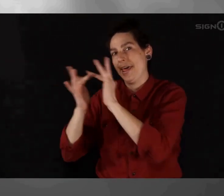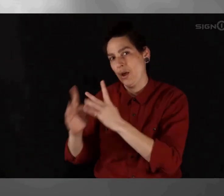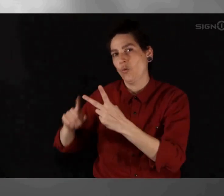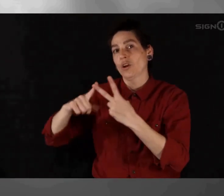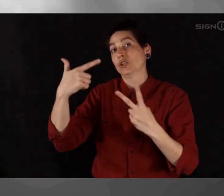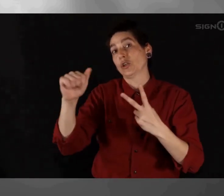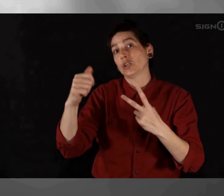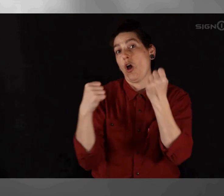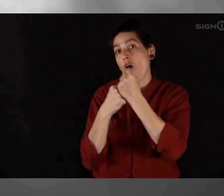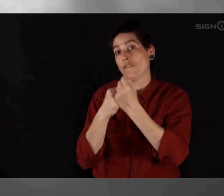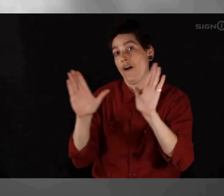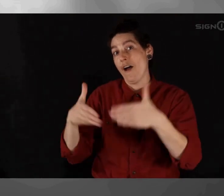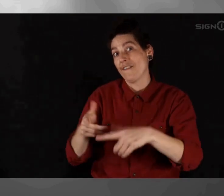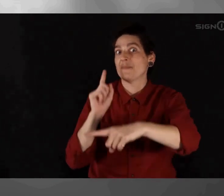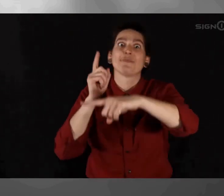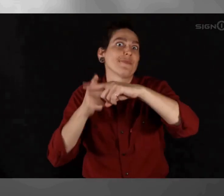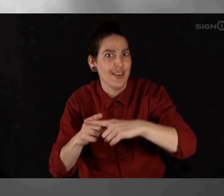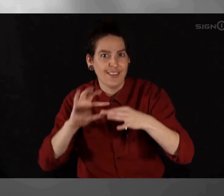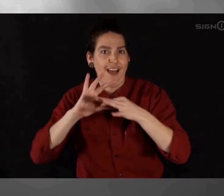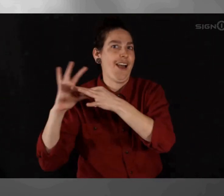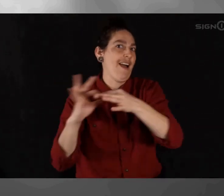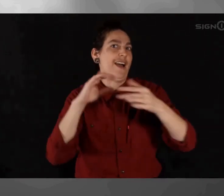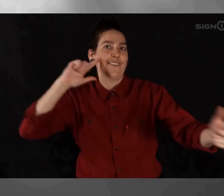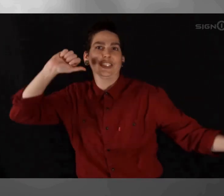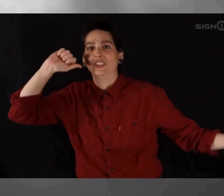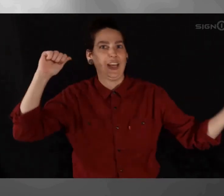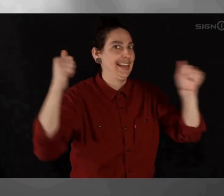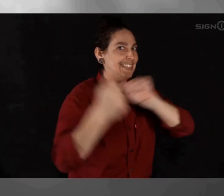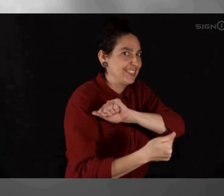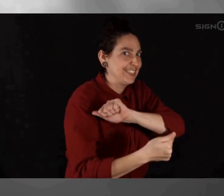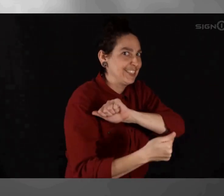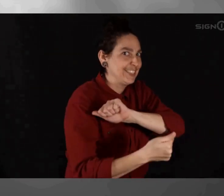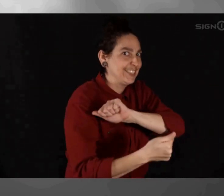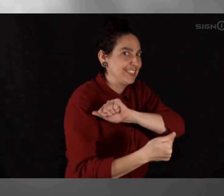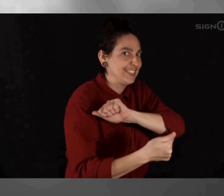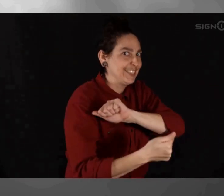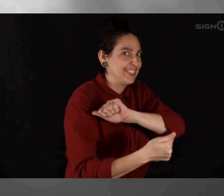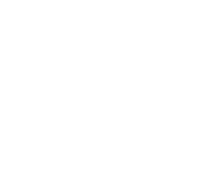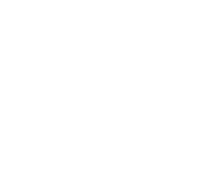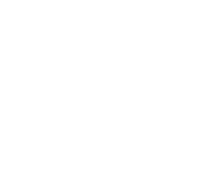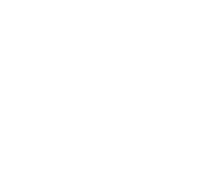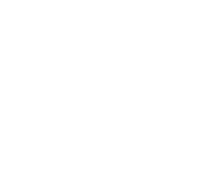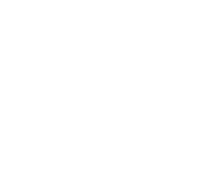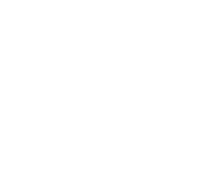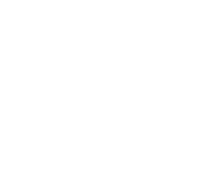Sangha Unity Network, Georgia Advocacy Office, and Uniting for Change.